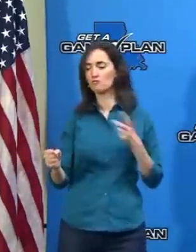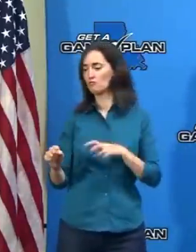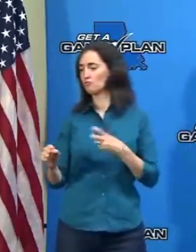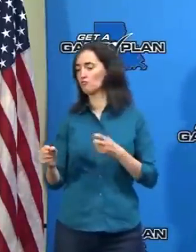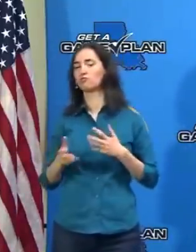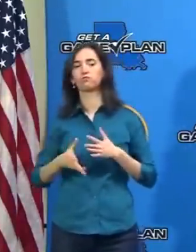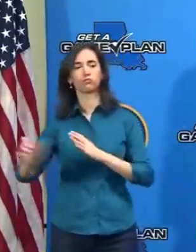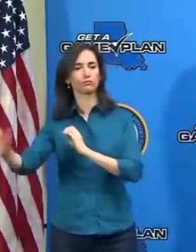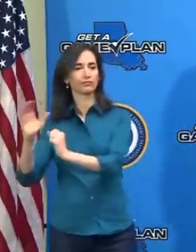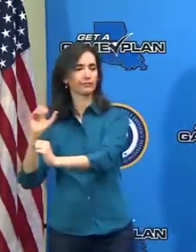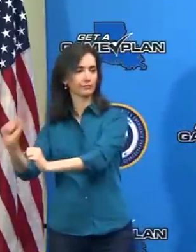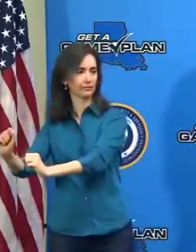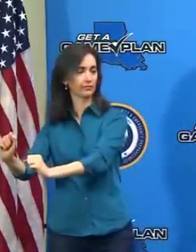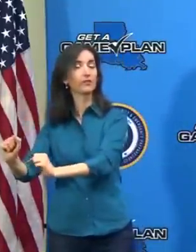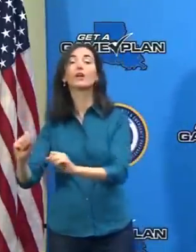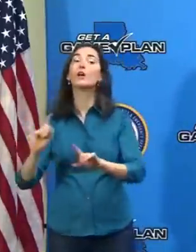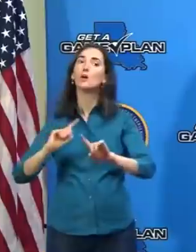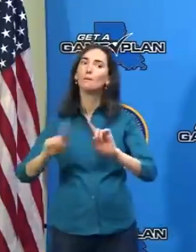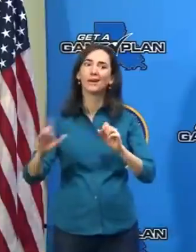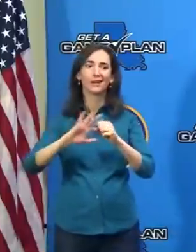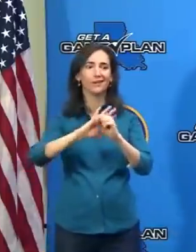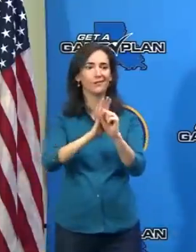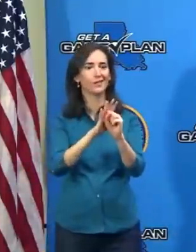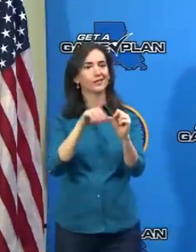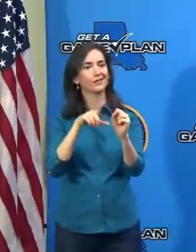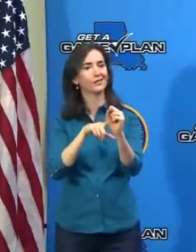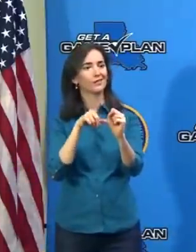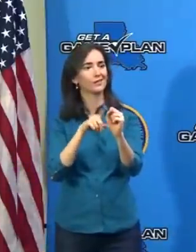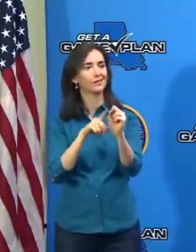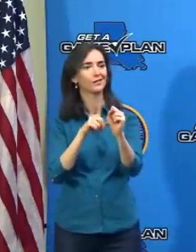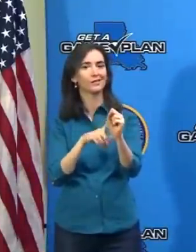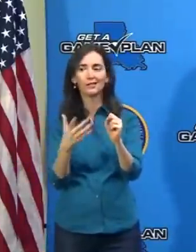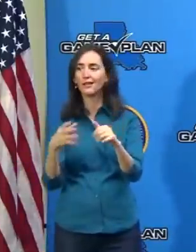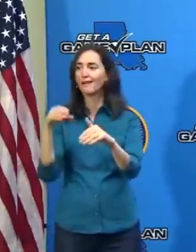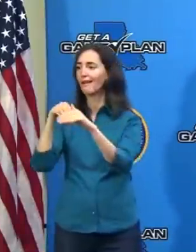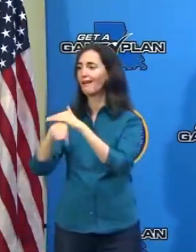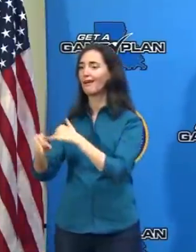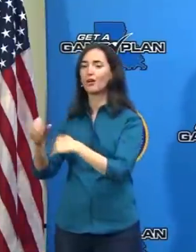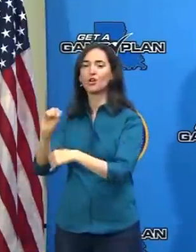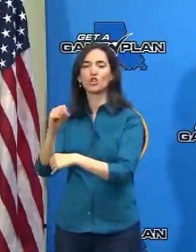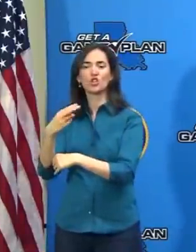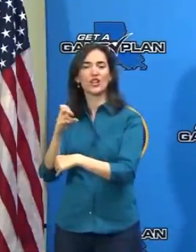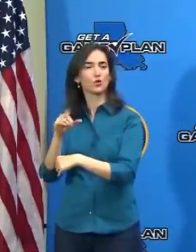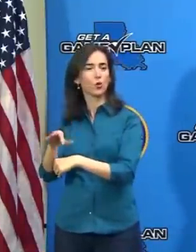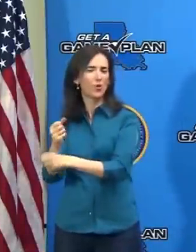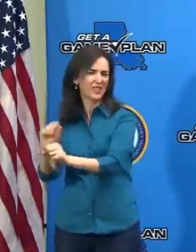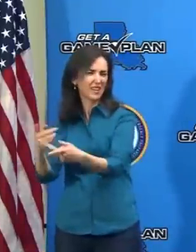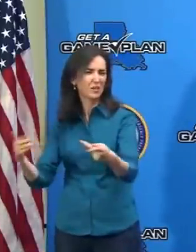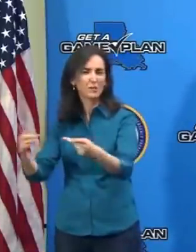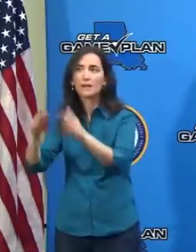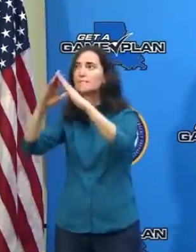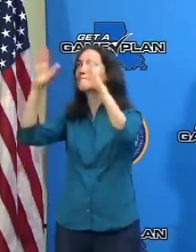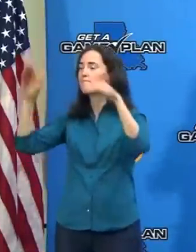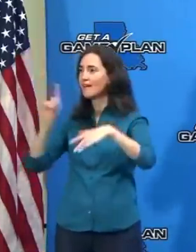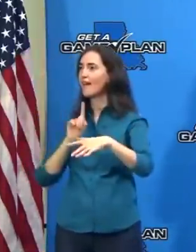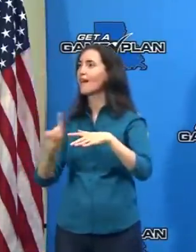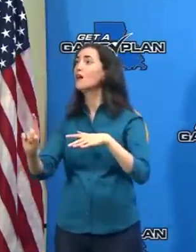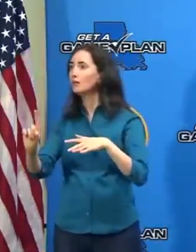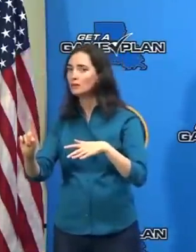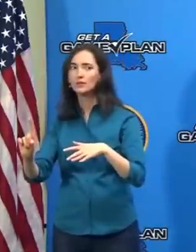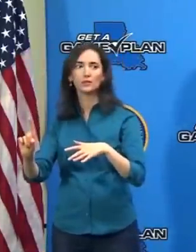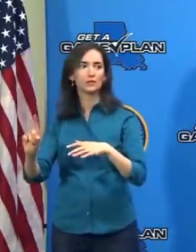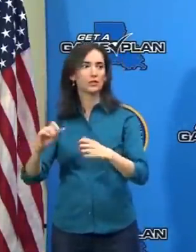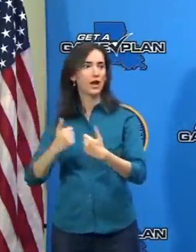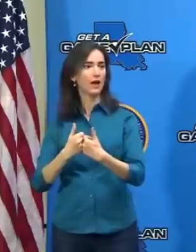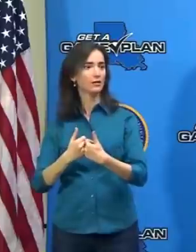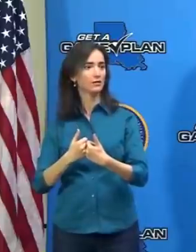to COVID-19, it presents special challenges at our shelters. And I've mentioned this before. You don't want to